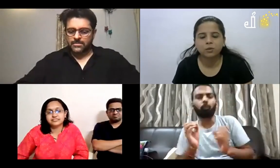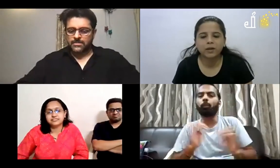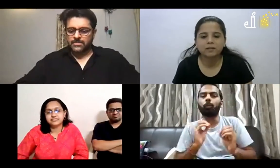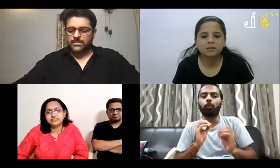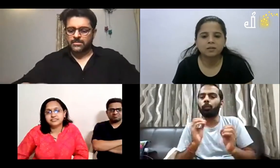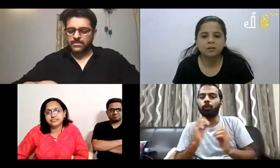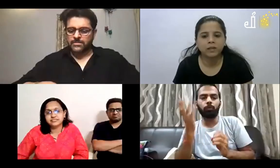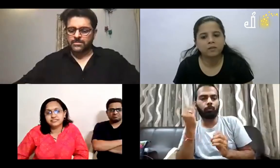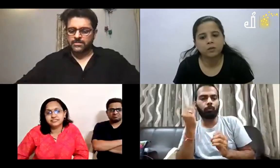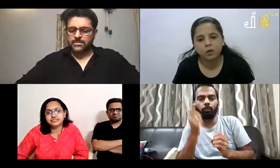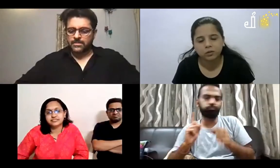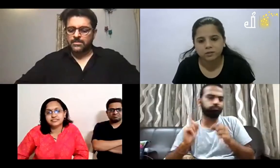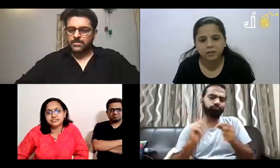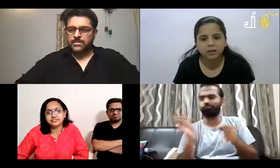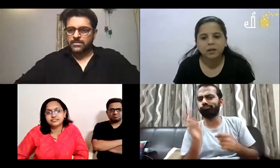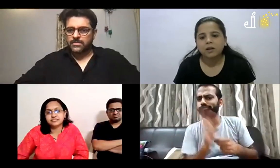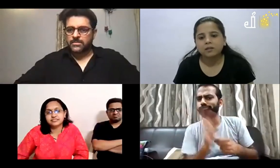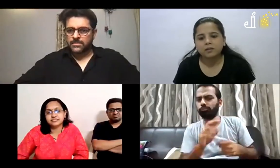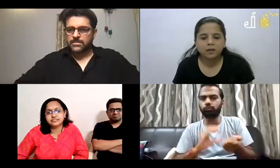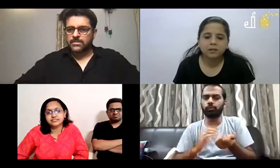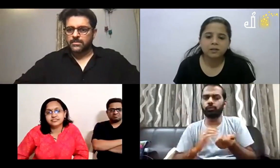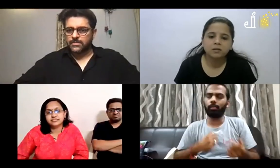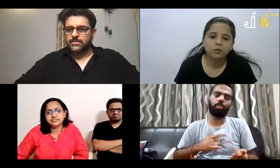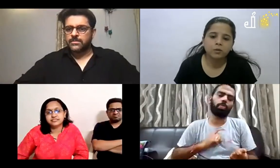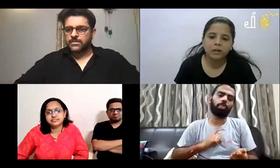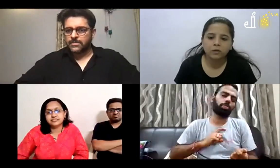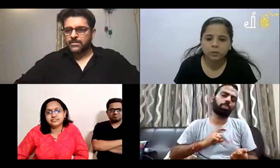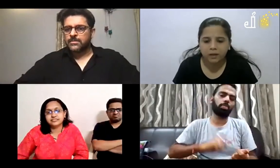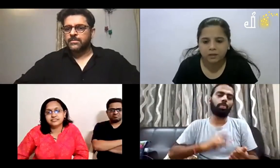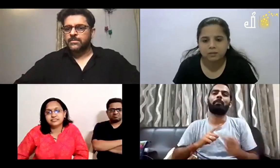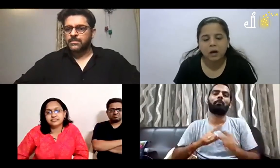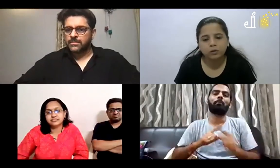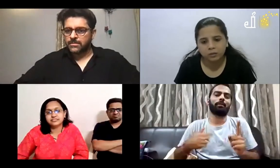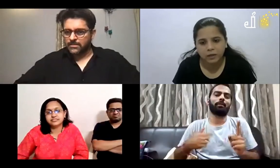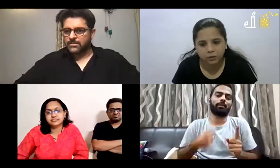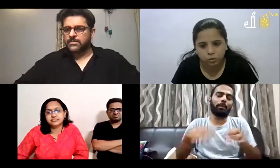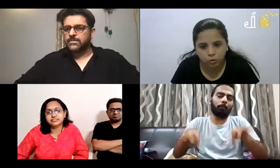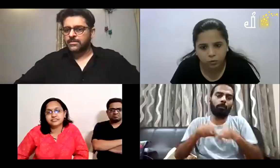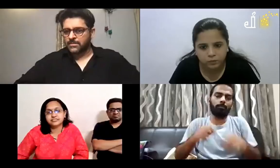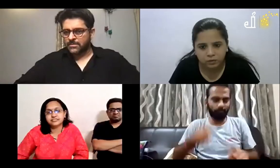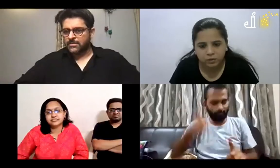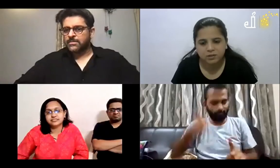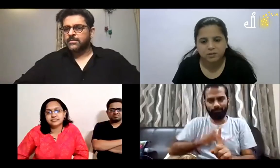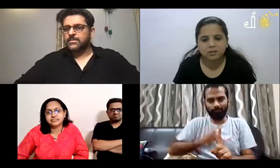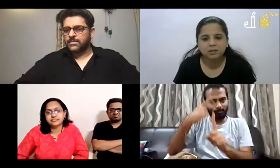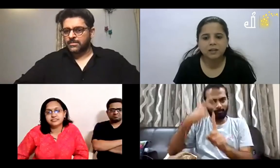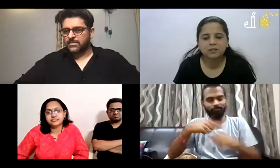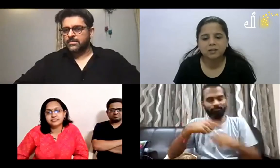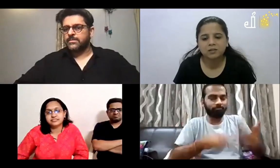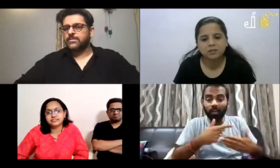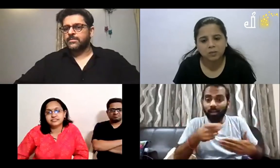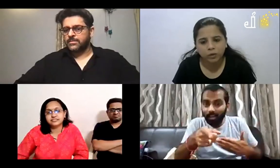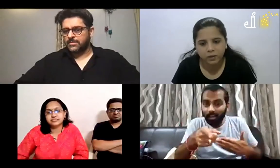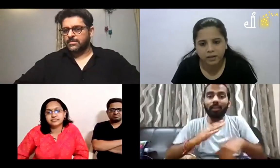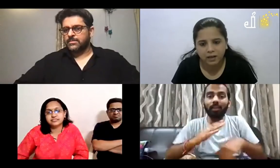go and believe on the doctors. They rather don't believe on the parents how they would like to go. So